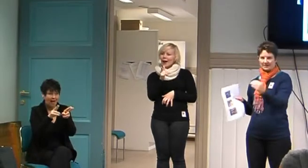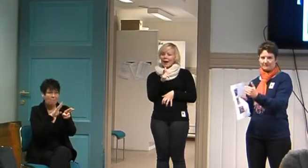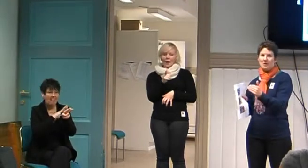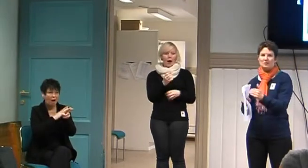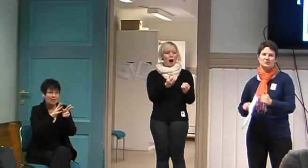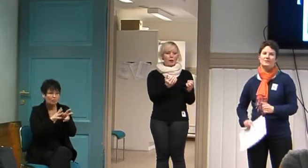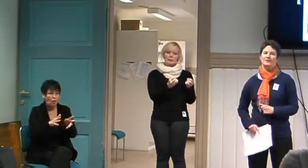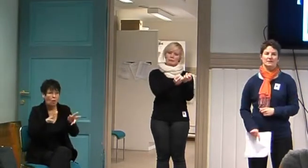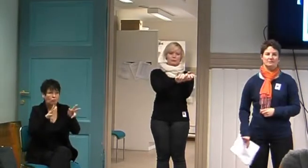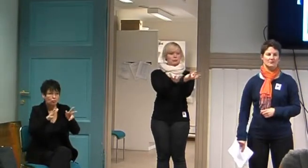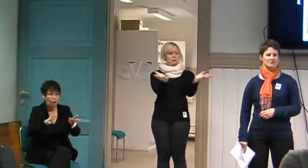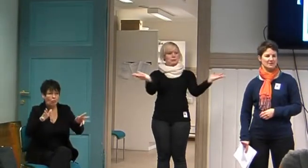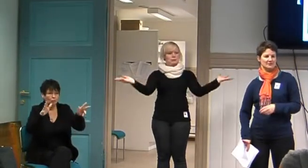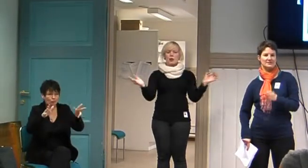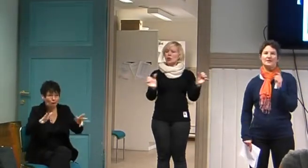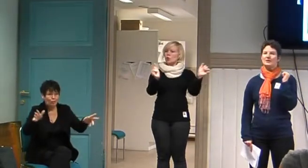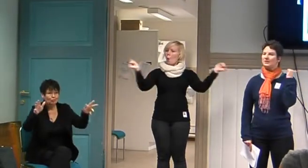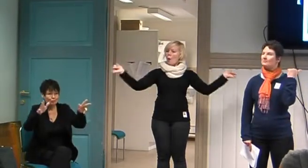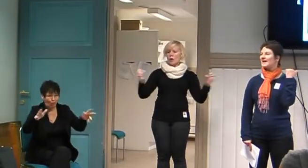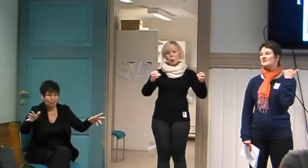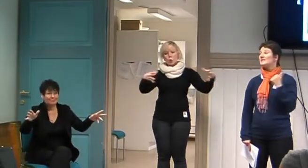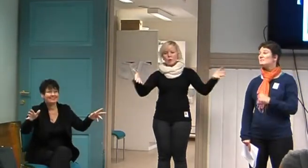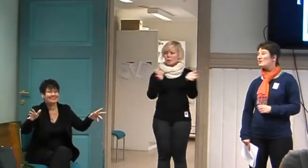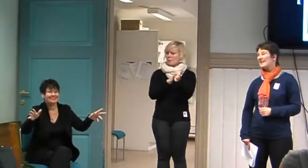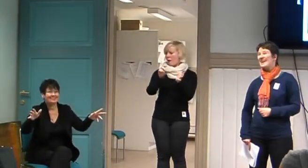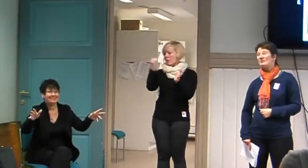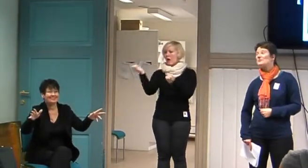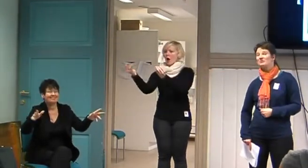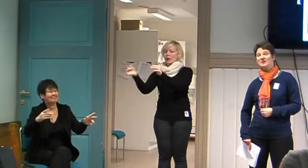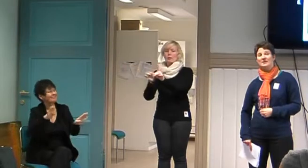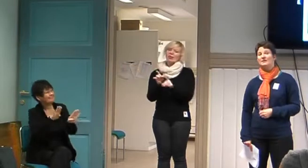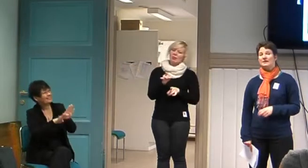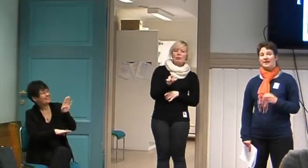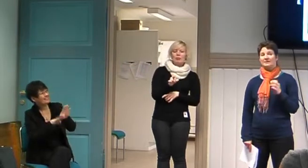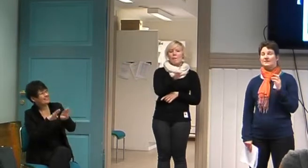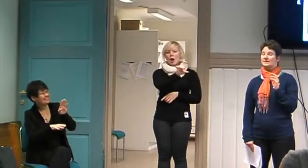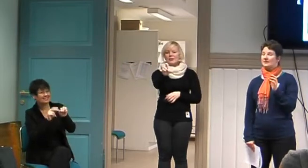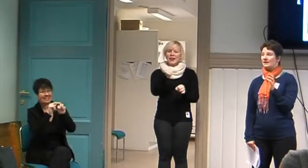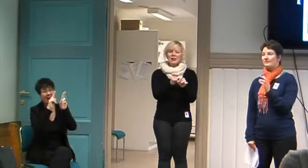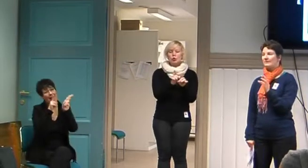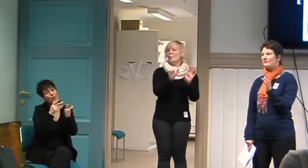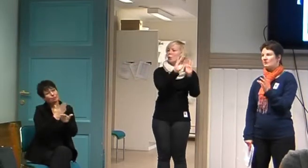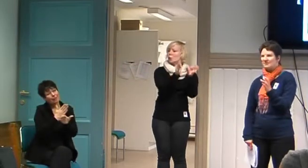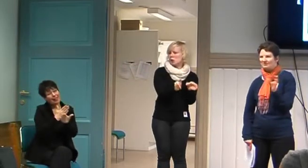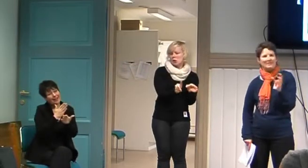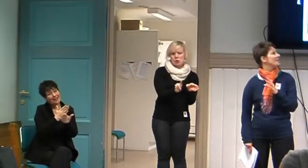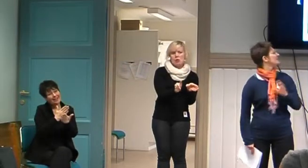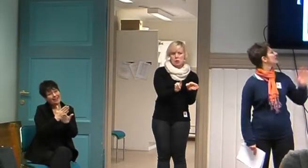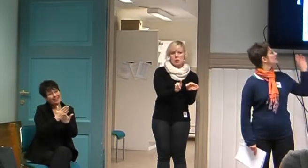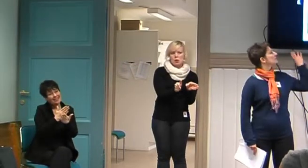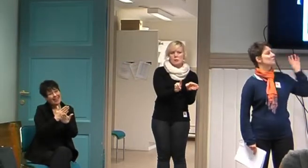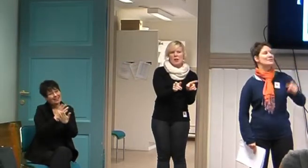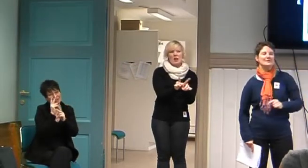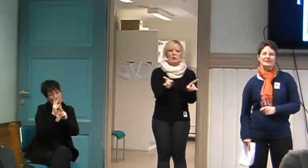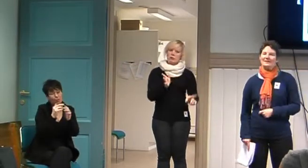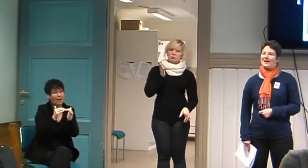and in fact merged with other local gardens. Kew Palace is more like a house really. It's not palace-like